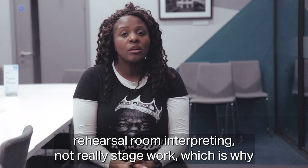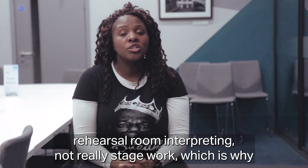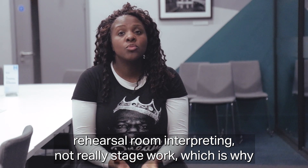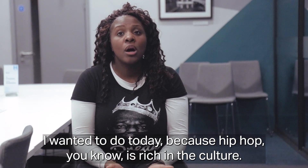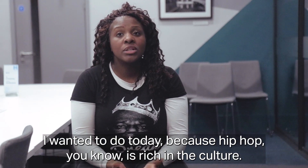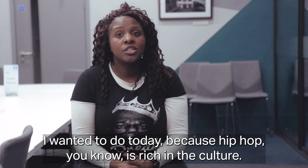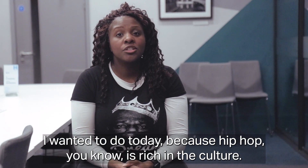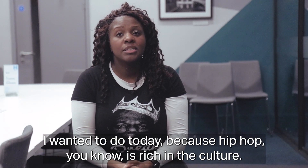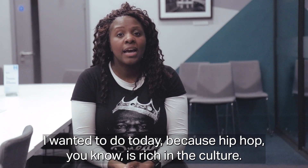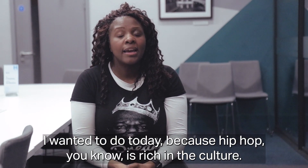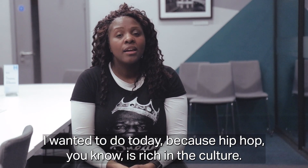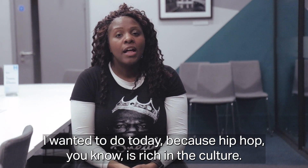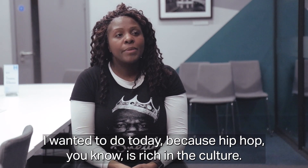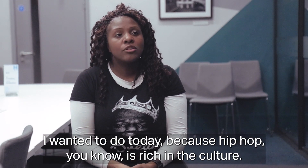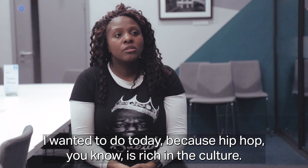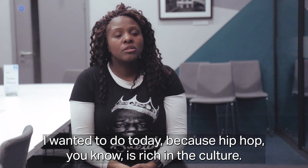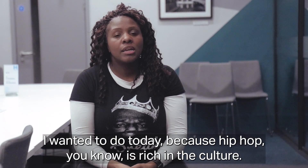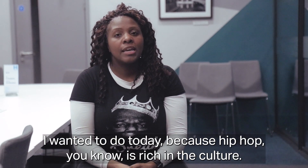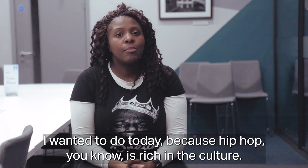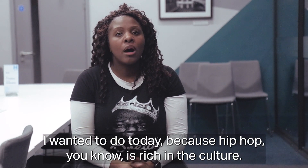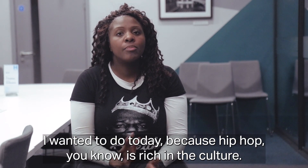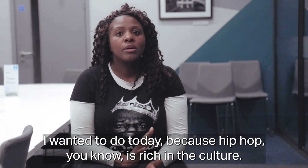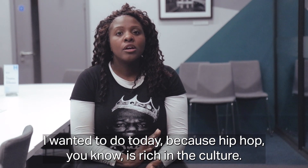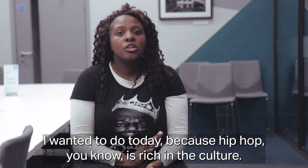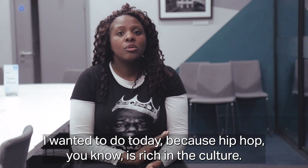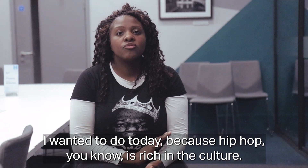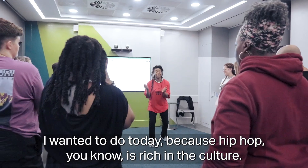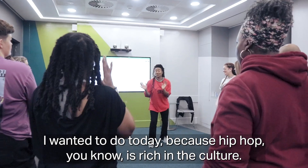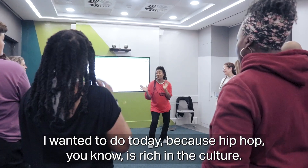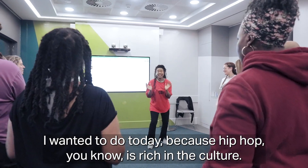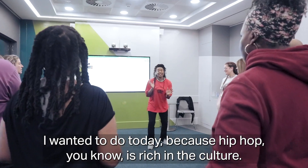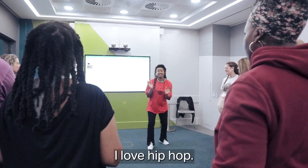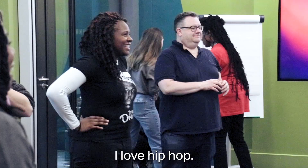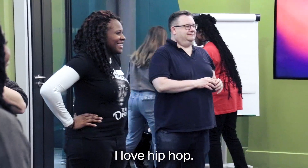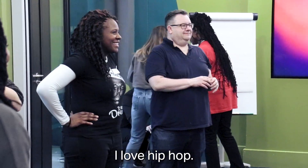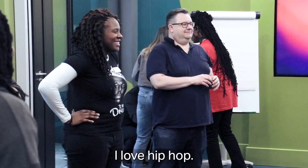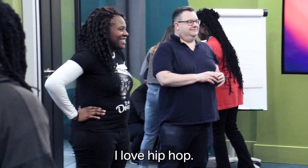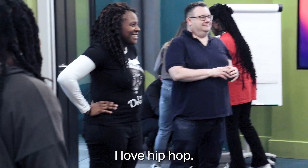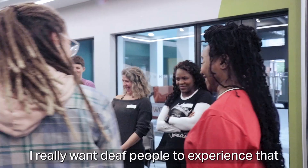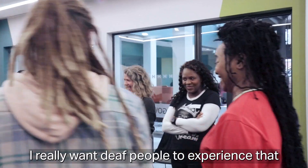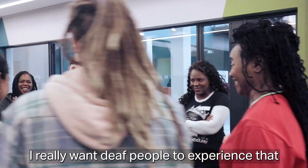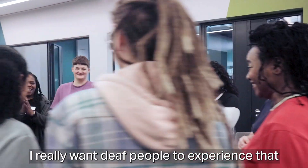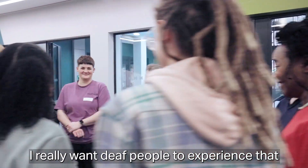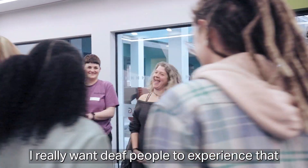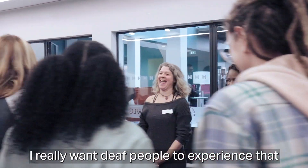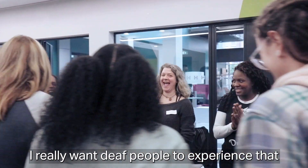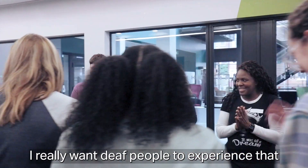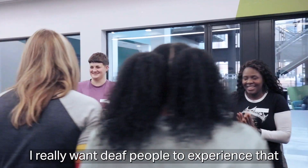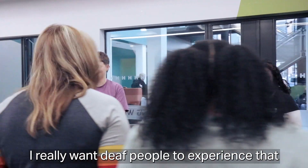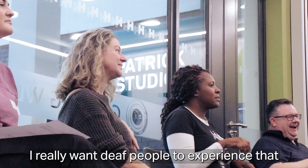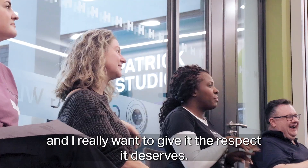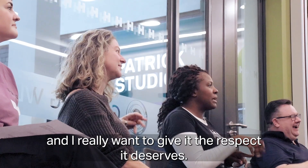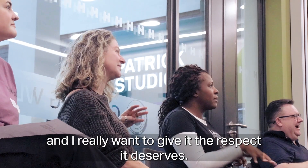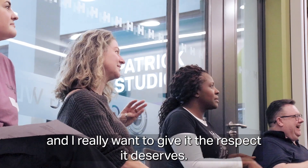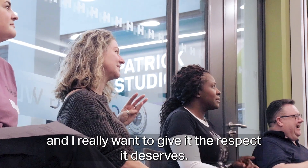stage work, which is why I wanted to do today, because hip hop, you know, is rich in the culture. I love hip hop, really want deaf people to